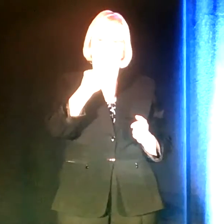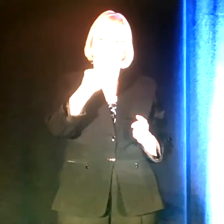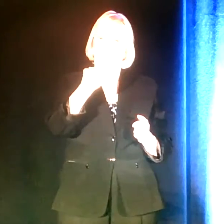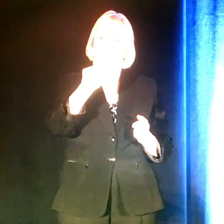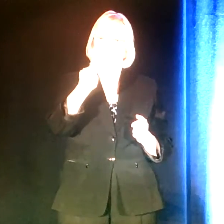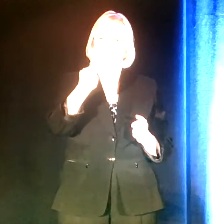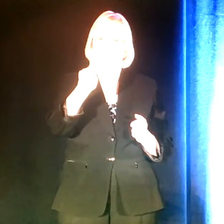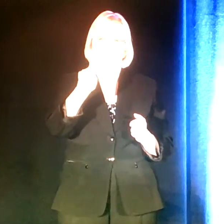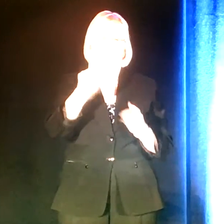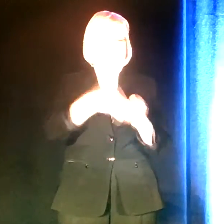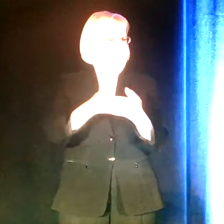whatever it is,